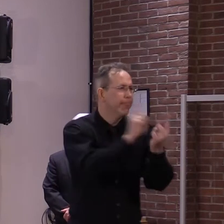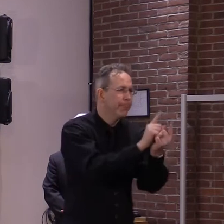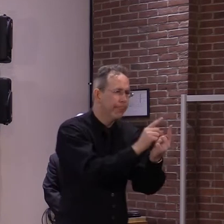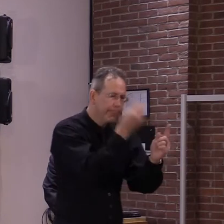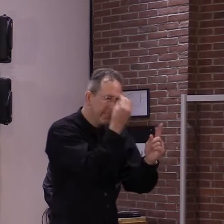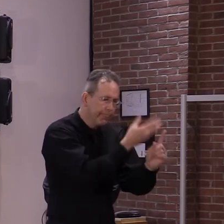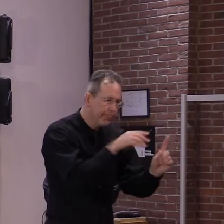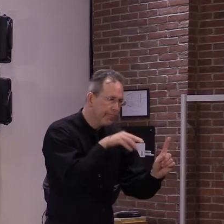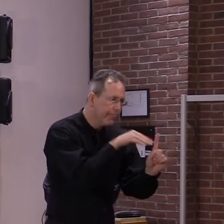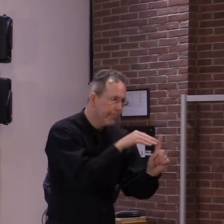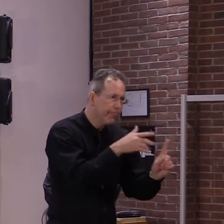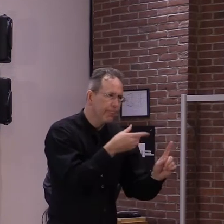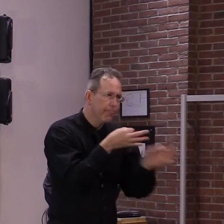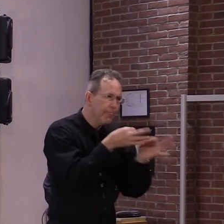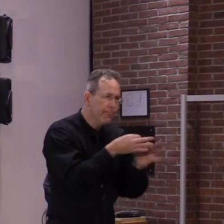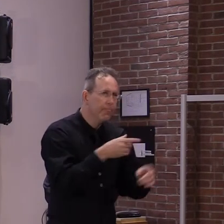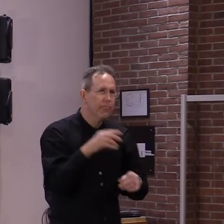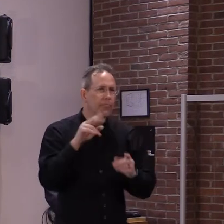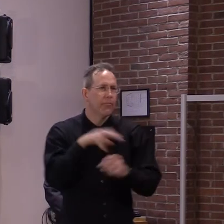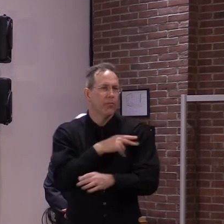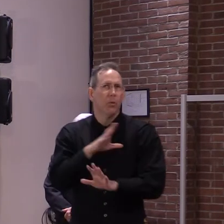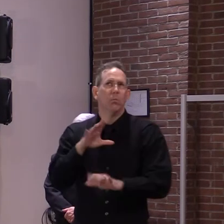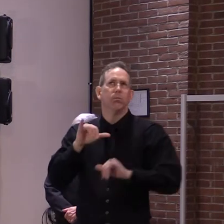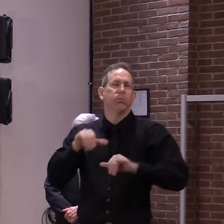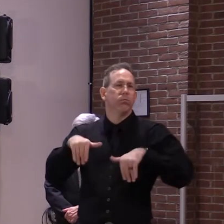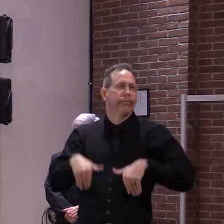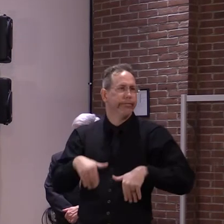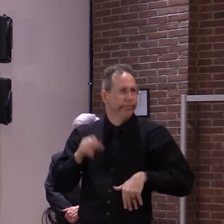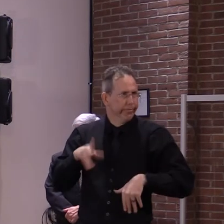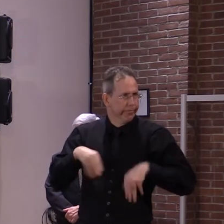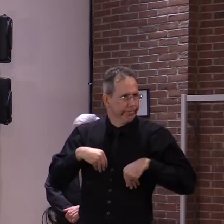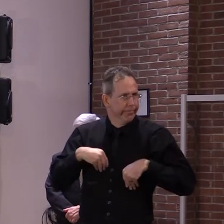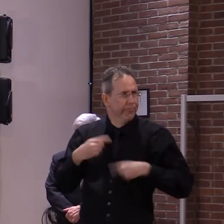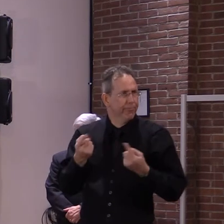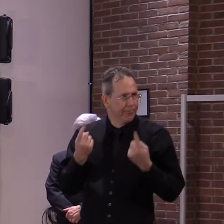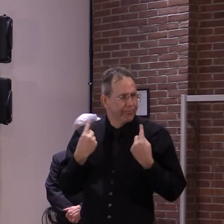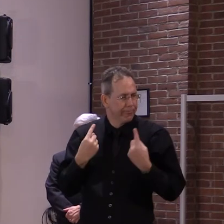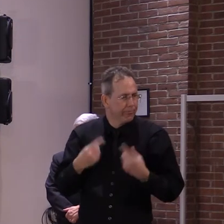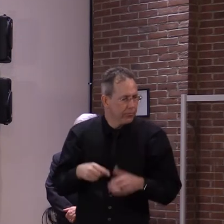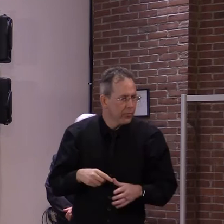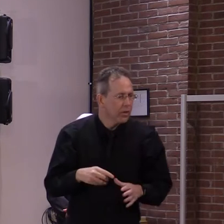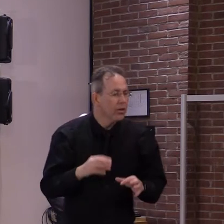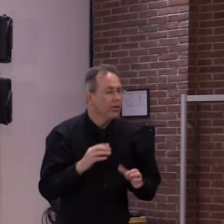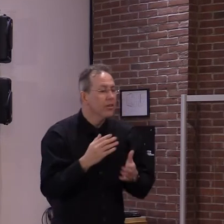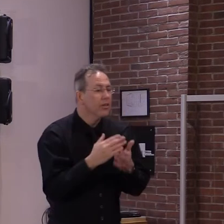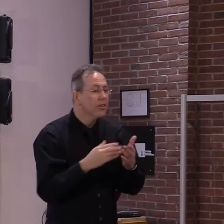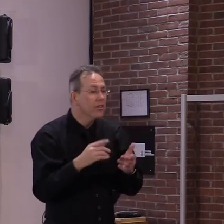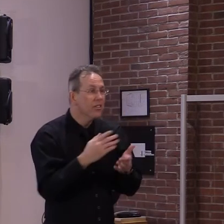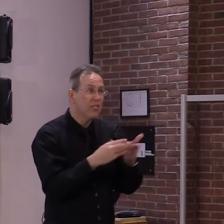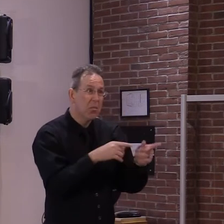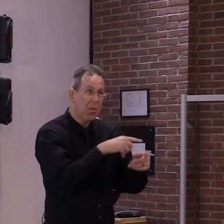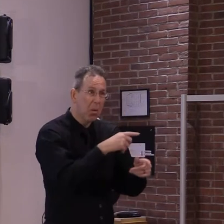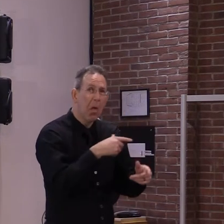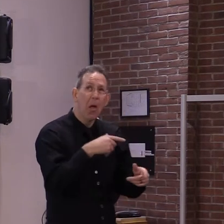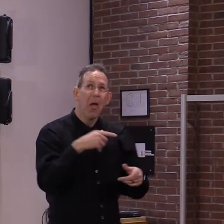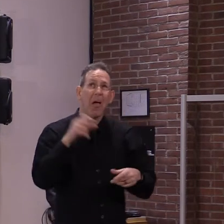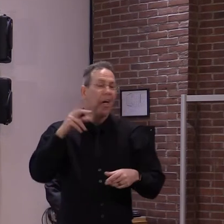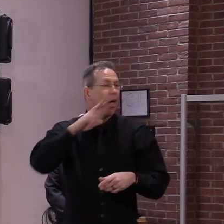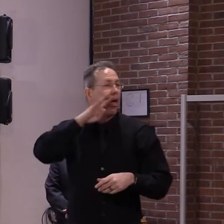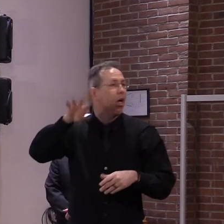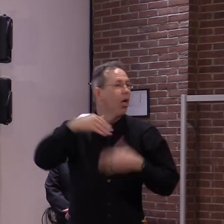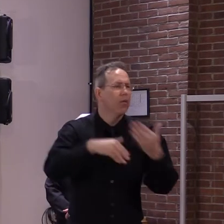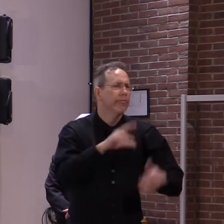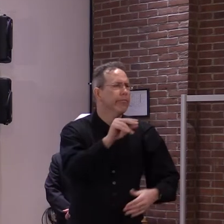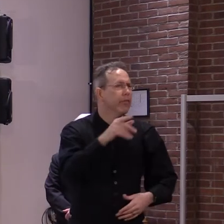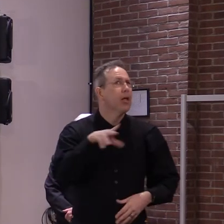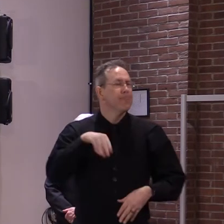you once you administer the first shot and we need to make sure that they get the second shot even if it wasn't